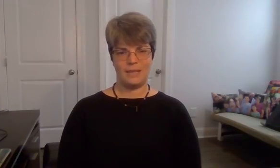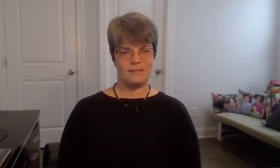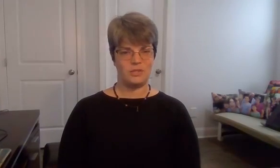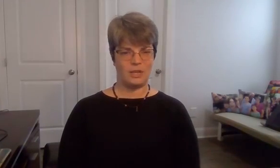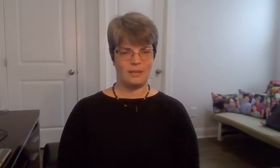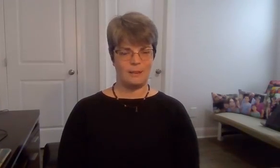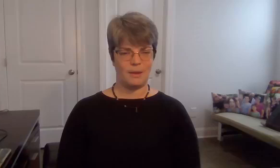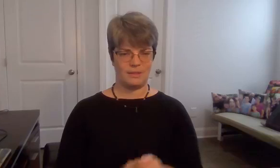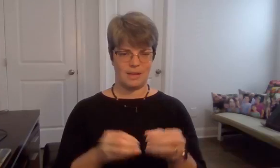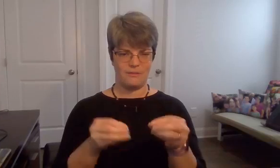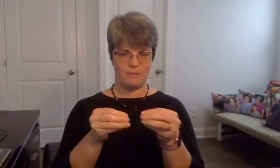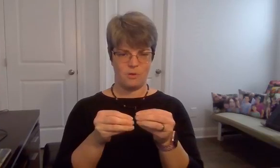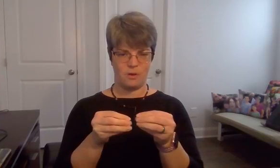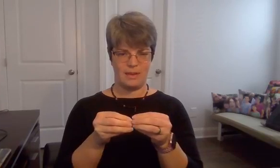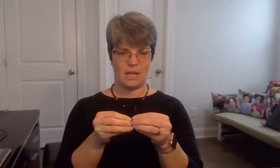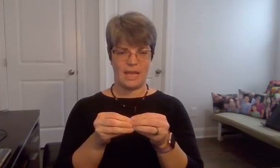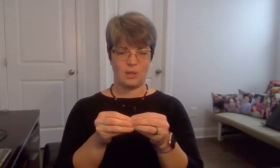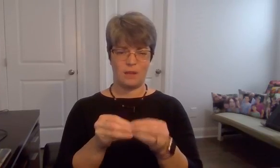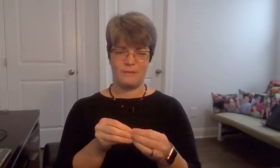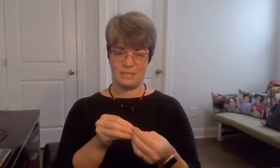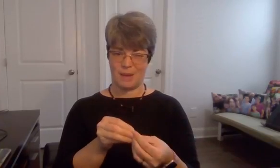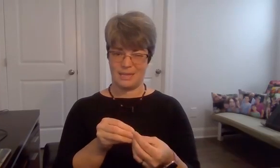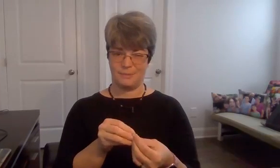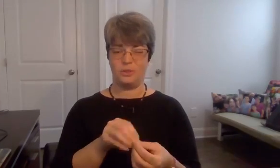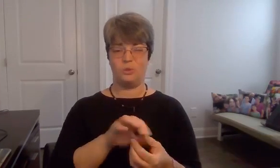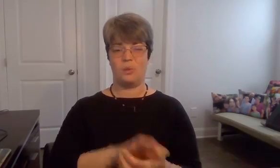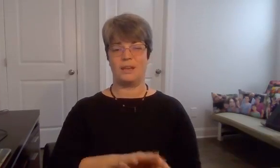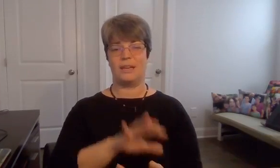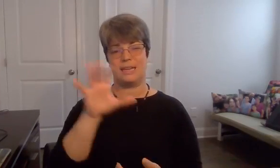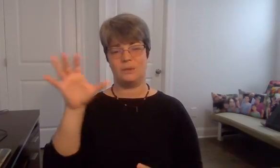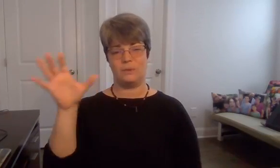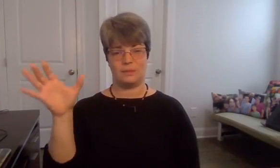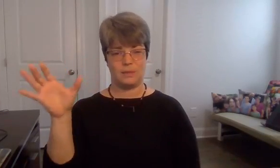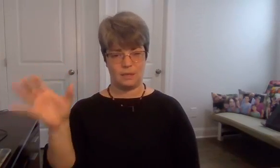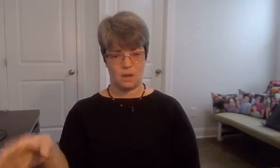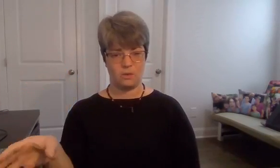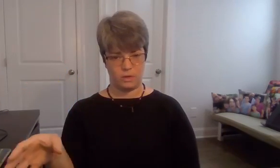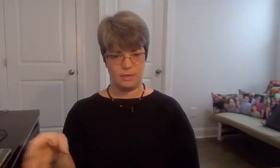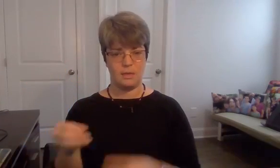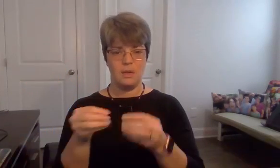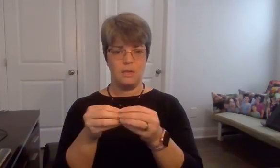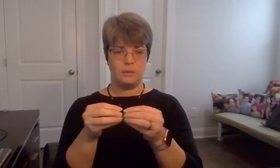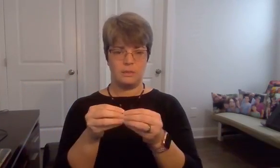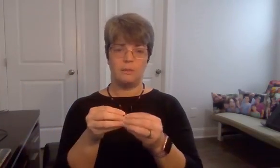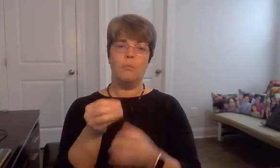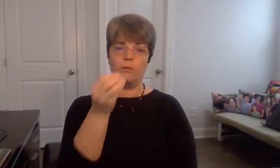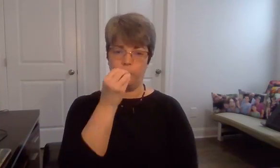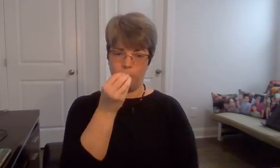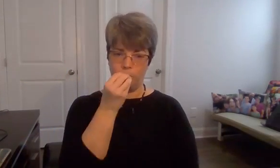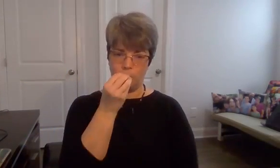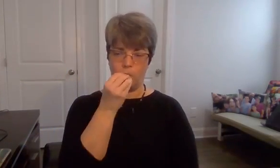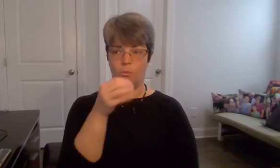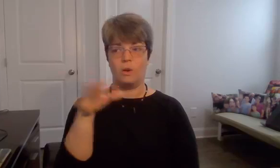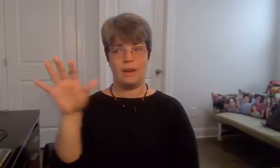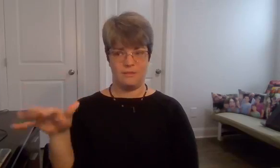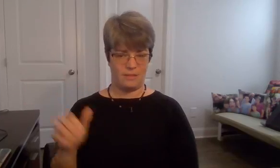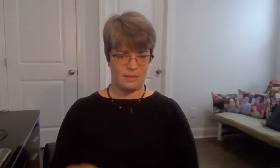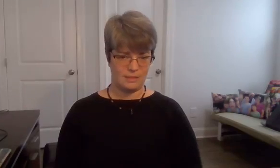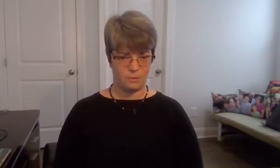the tricky thing about the sign for more is as often as possible, you want to connect it with something concrete. So it's more food or more any of the things that we're going to